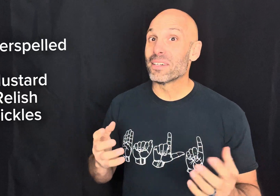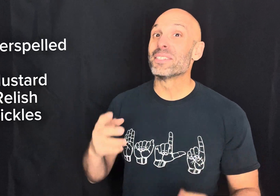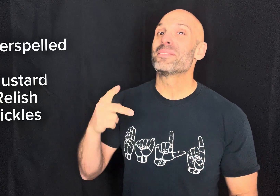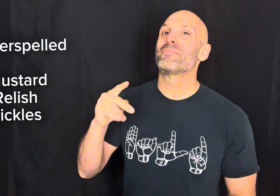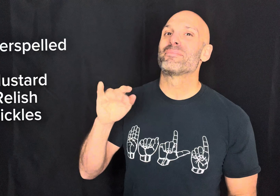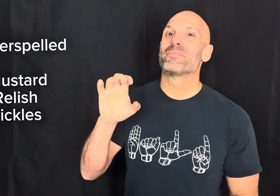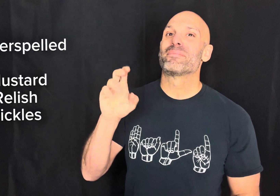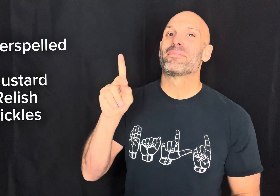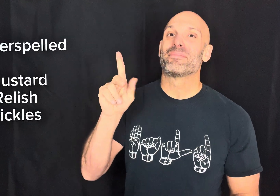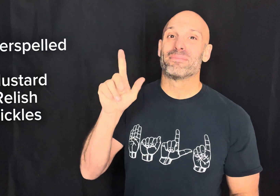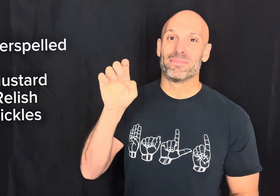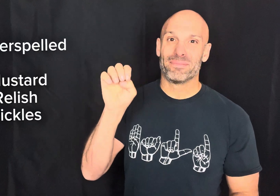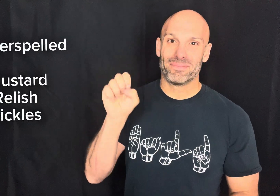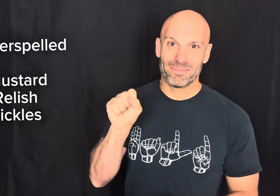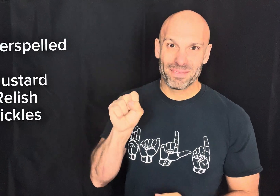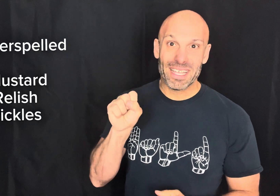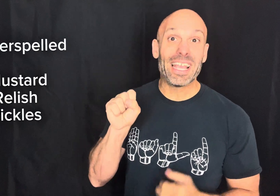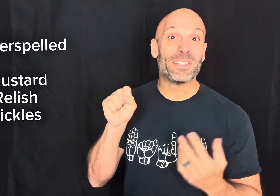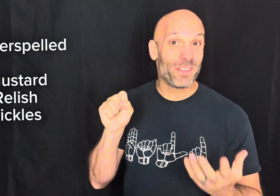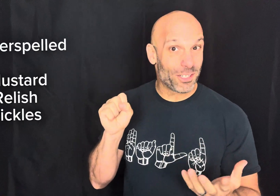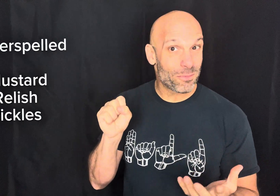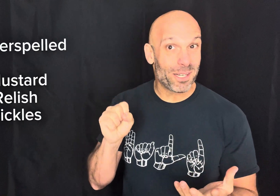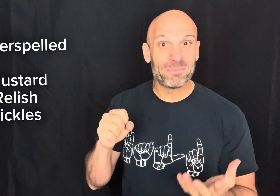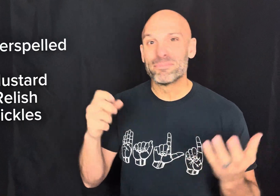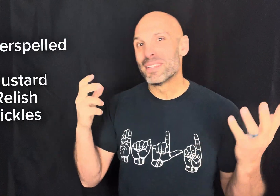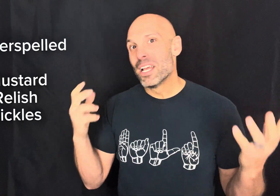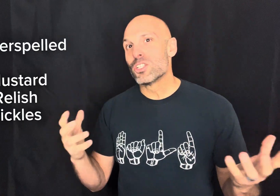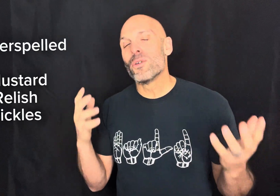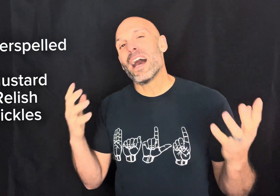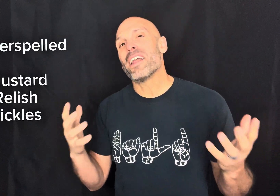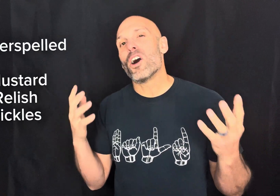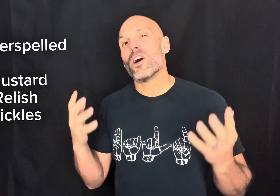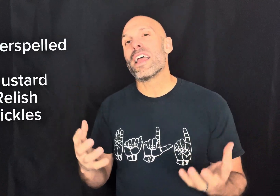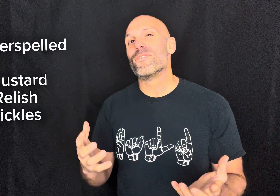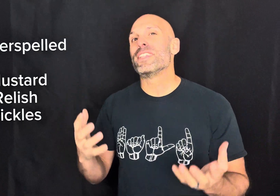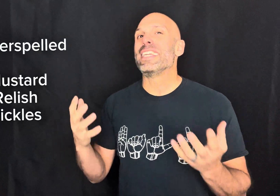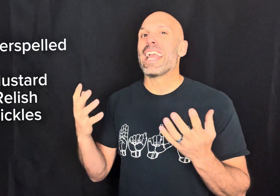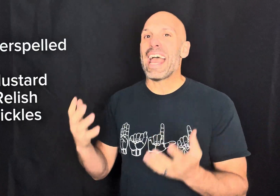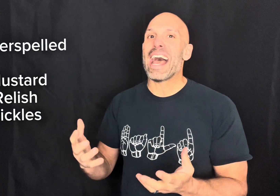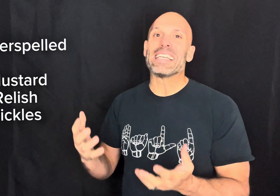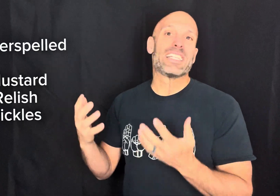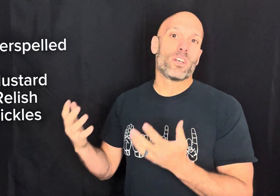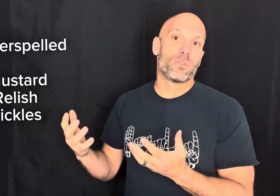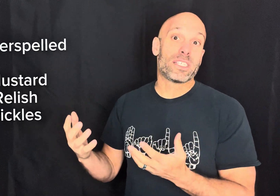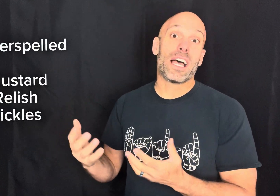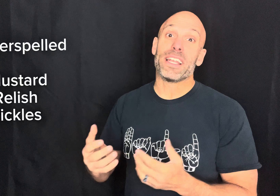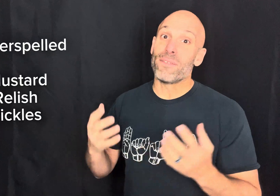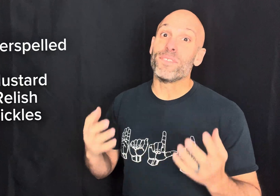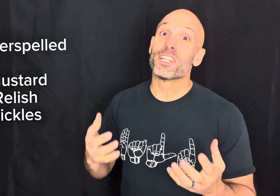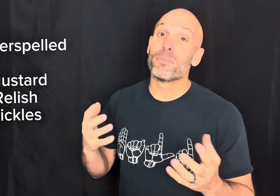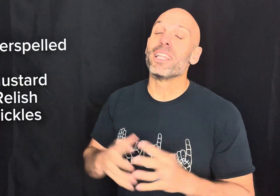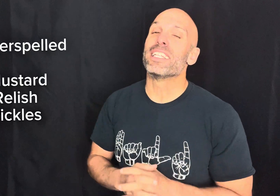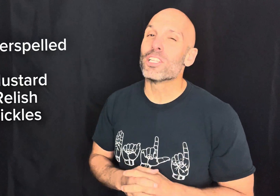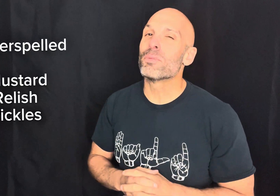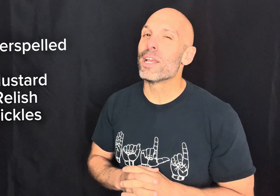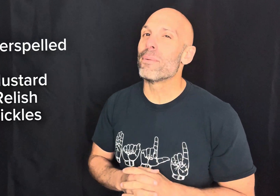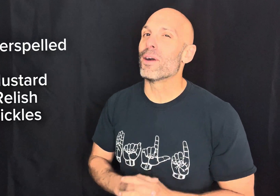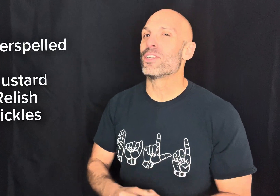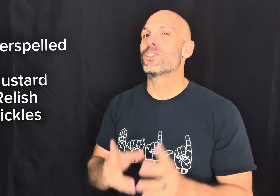Pickles is fingerspelled. So not everything has its own sign, and fingerspelling does play a part. So